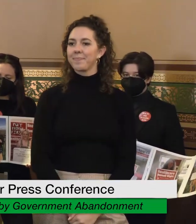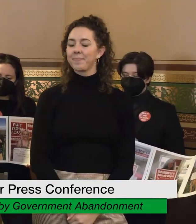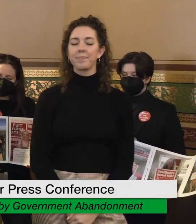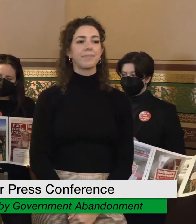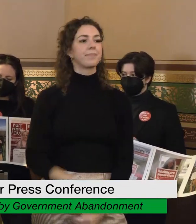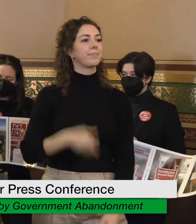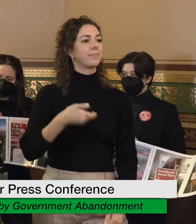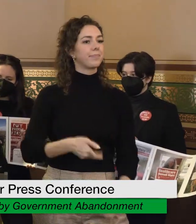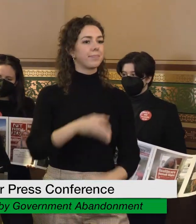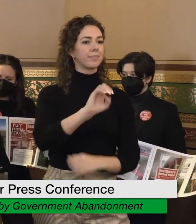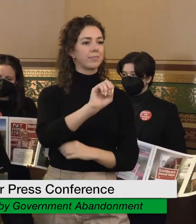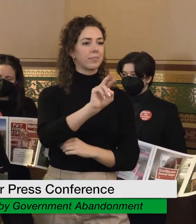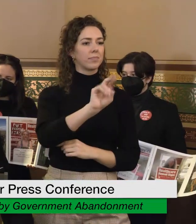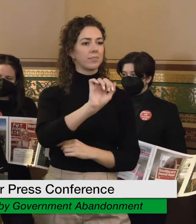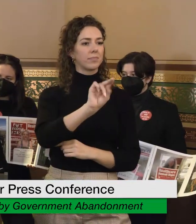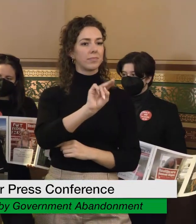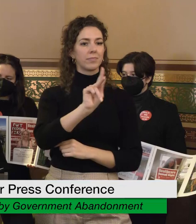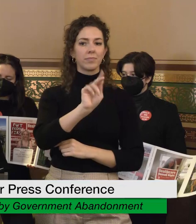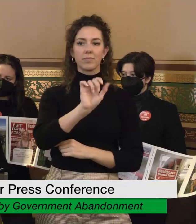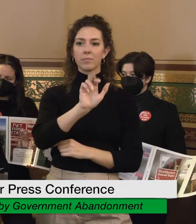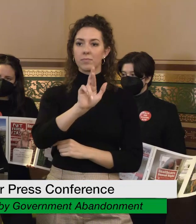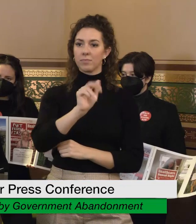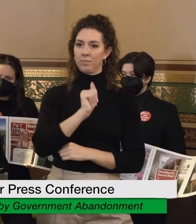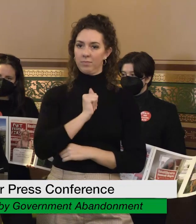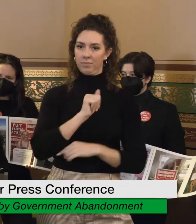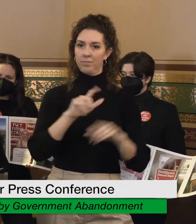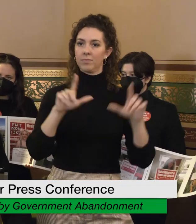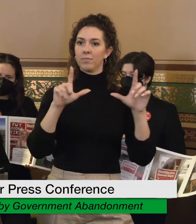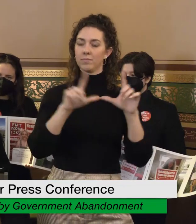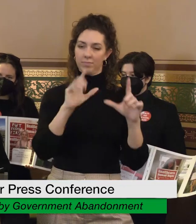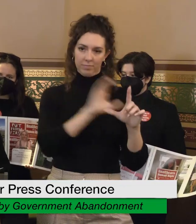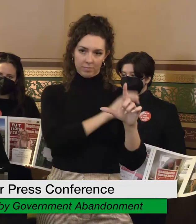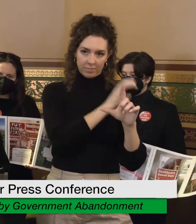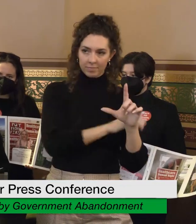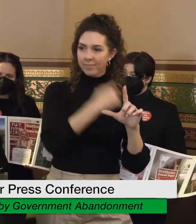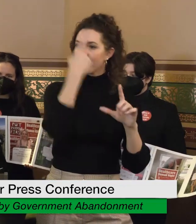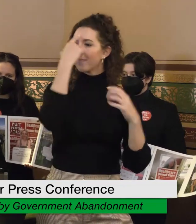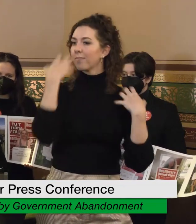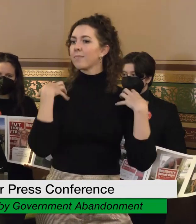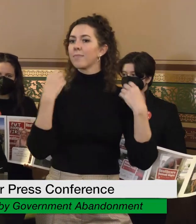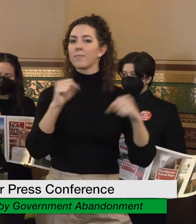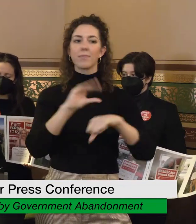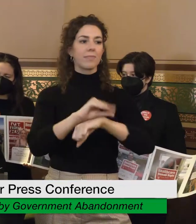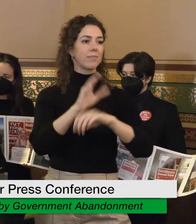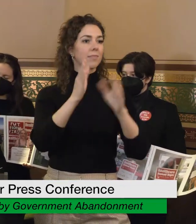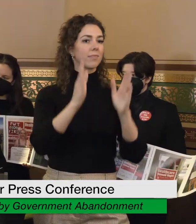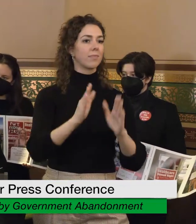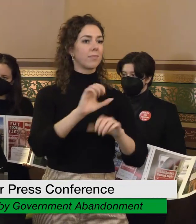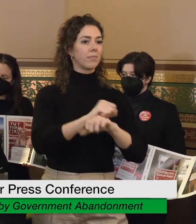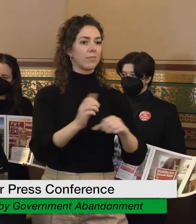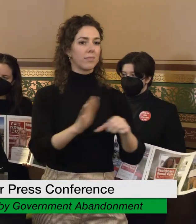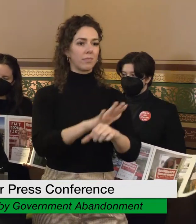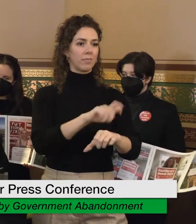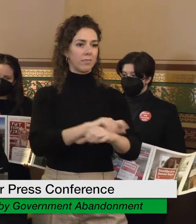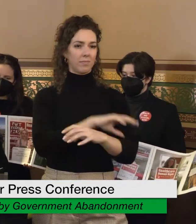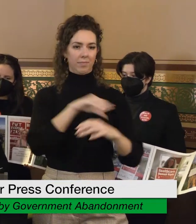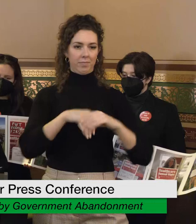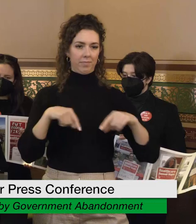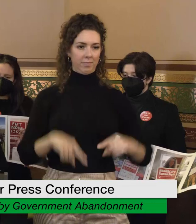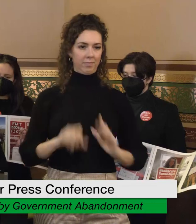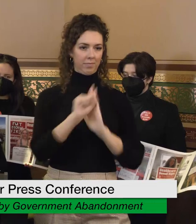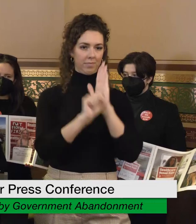My name is Erin Keller, and I am a licensed clinical mental health counselor working full-time in the state of